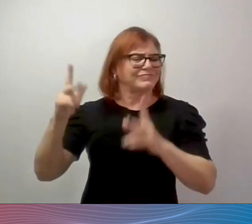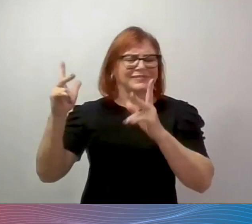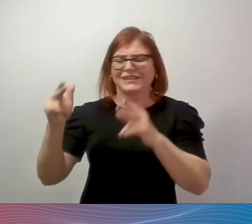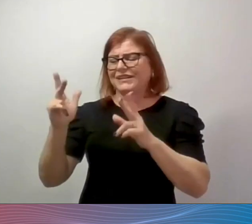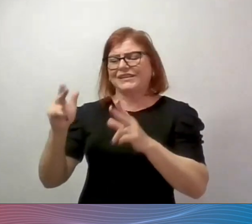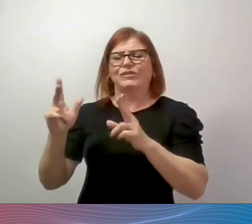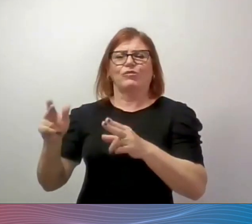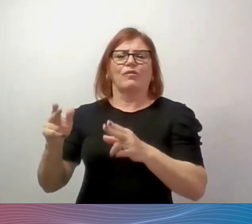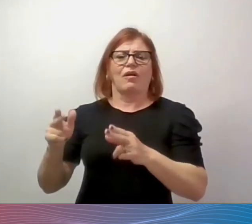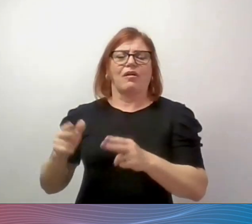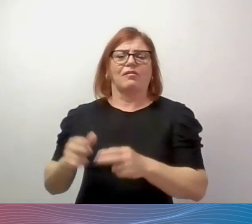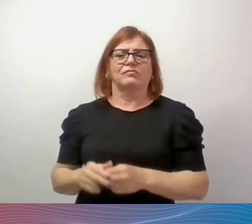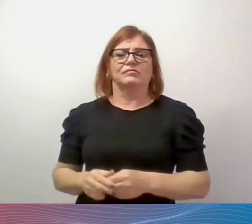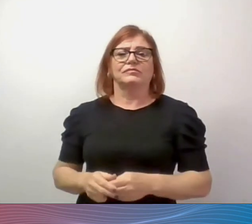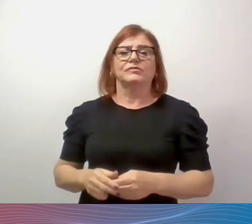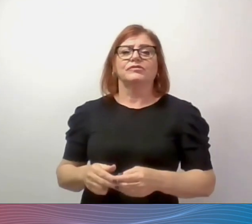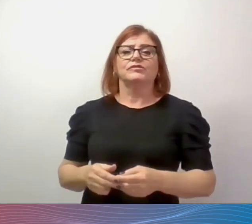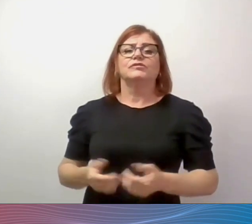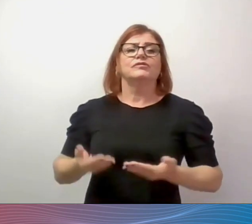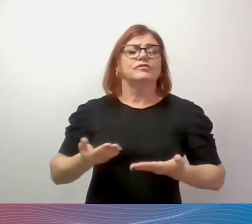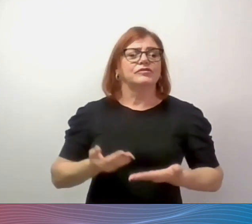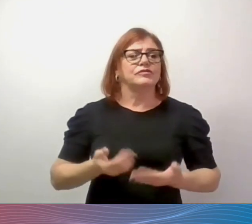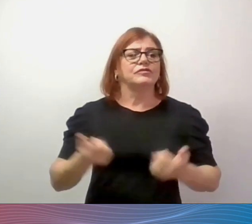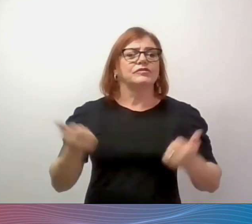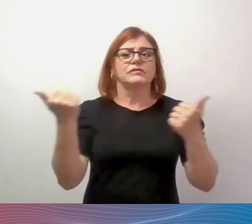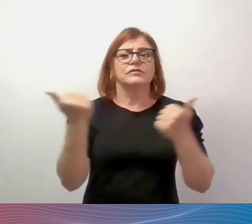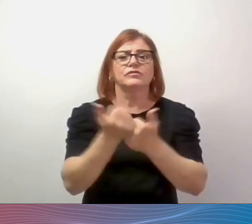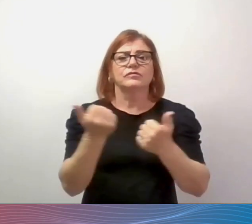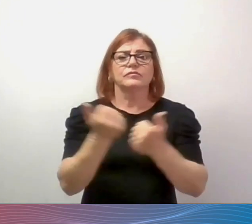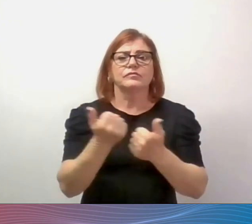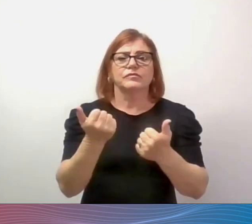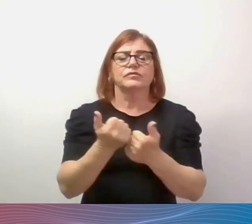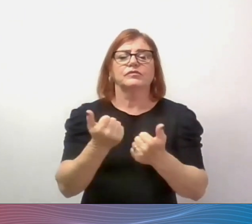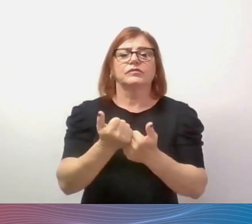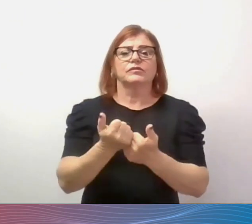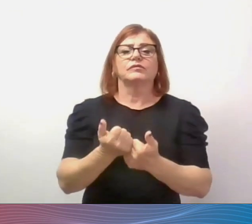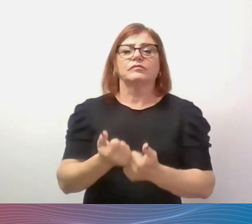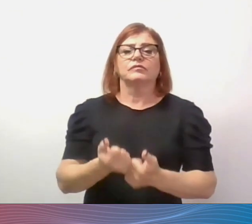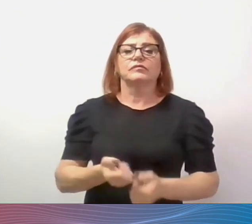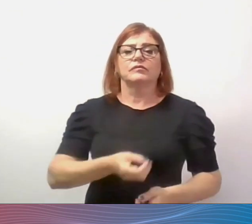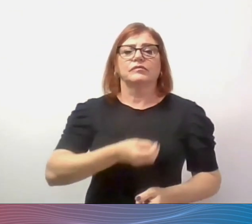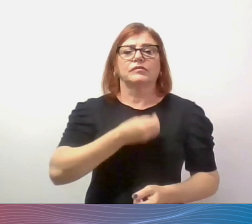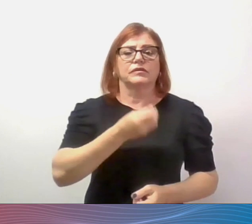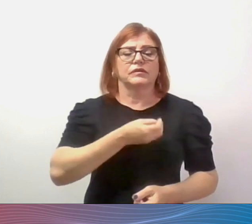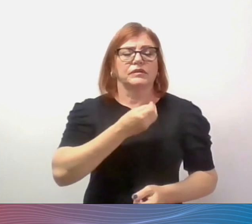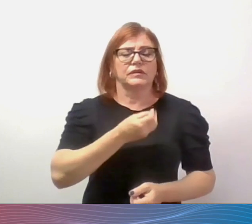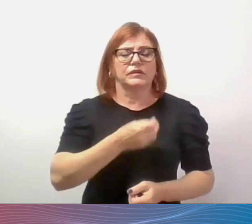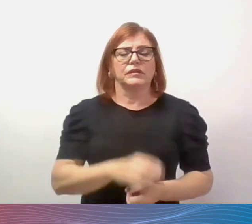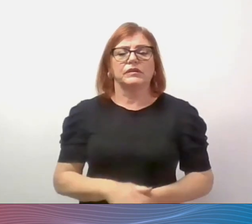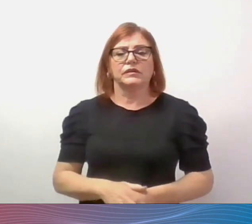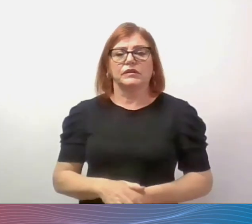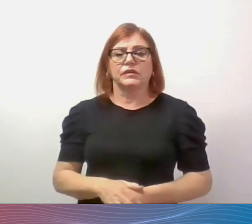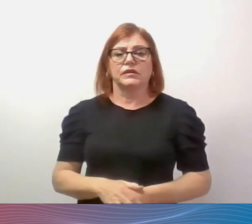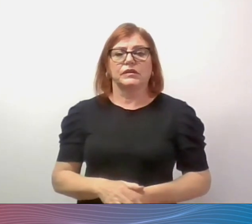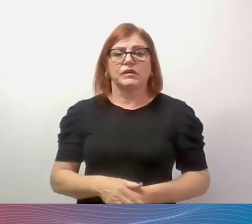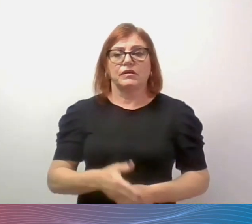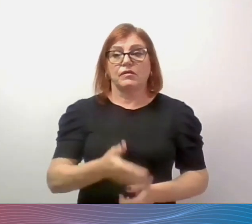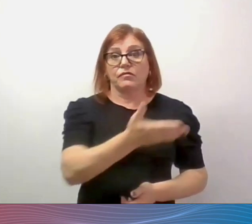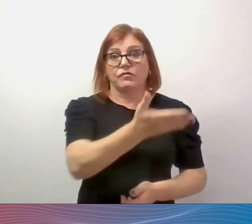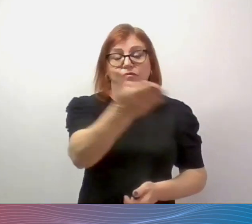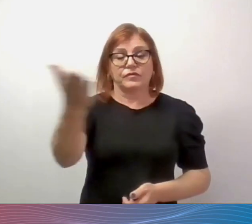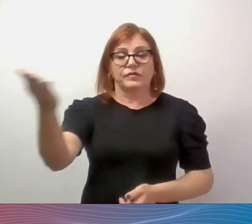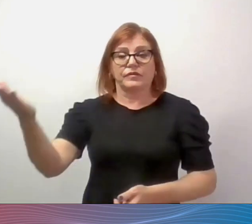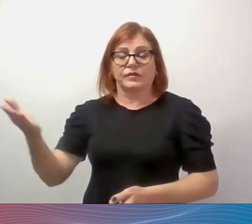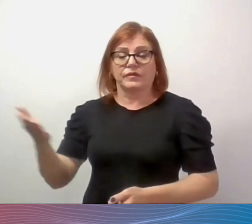than this, than to lay down one's life for his friend. Vós sois meus amigos se fazeis o que eu vos mando.